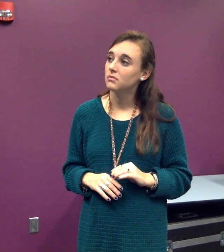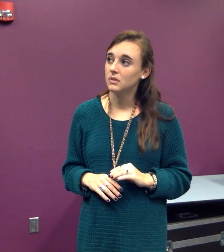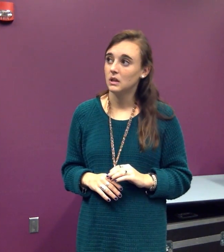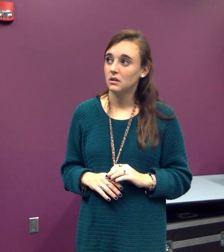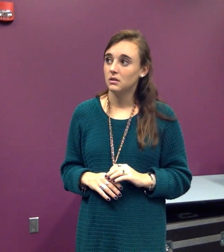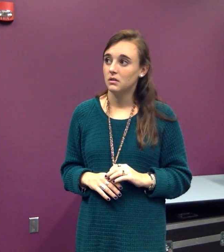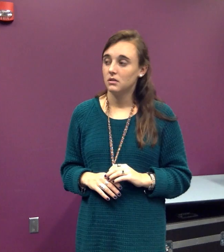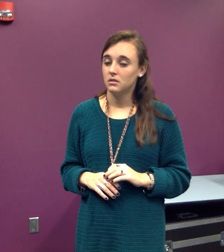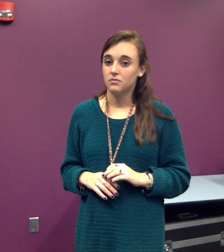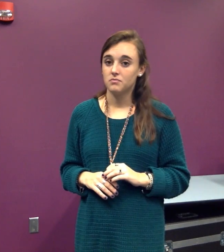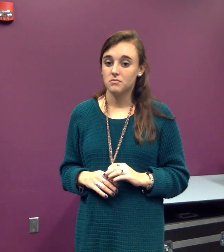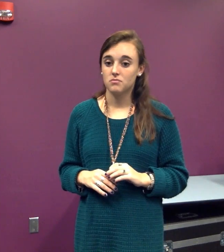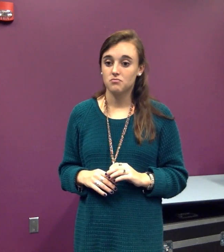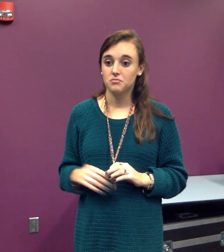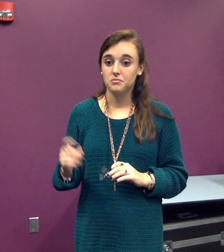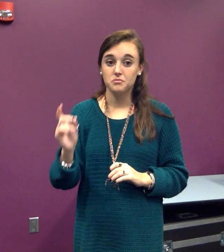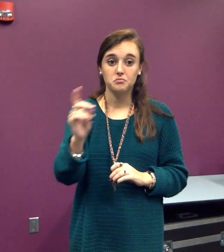Who else needs paper?